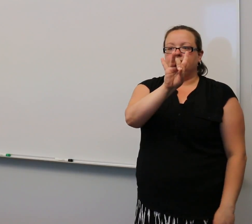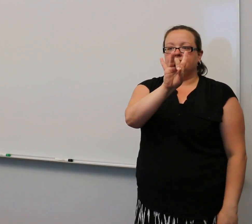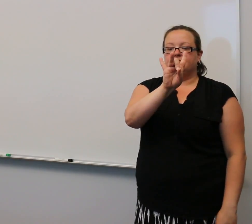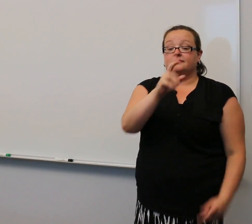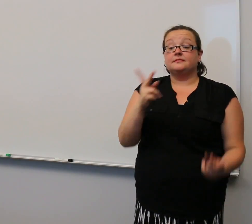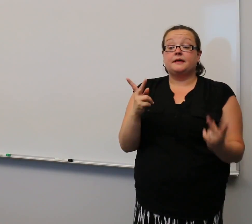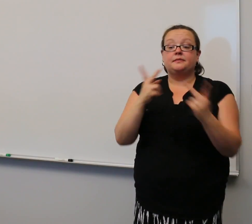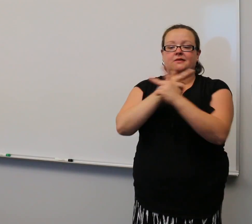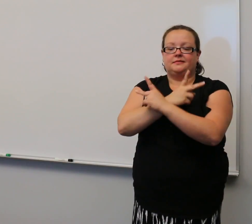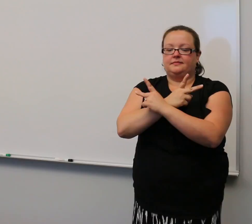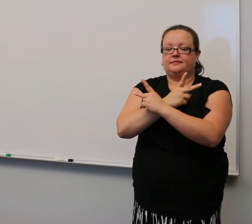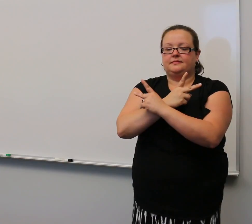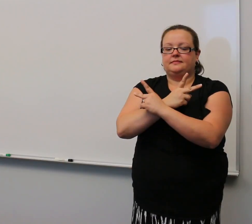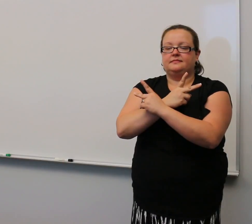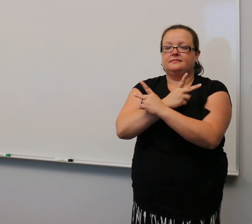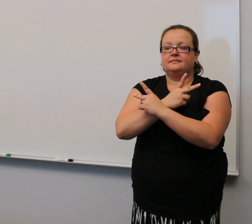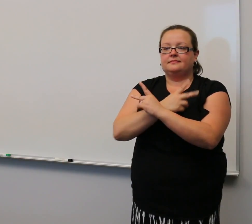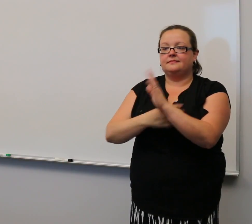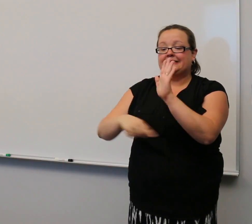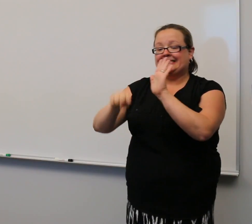multiplied by -2.